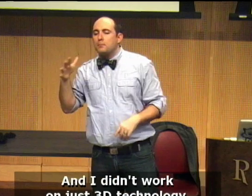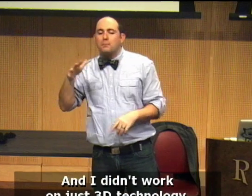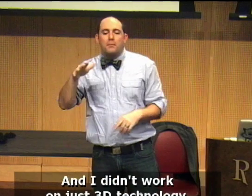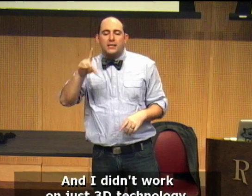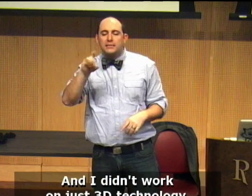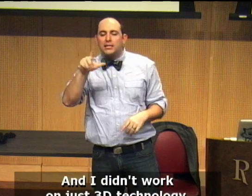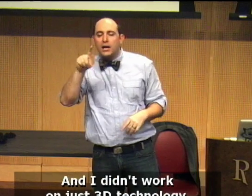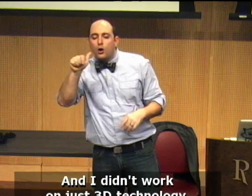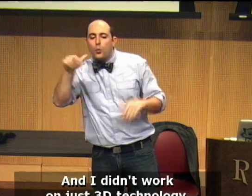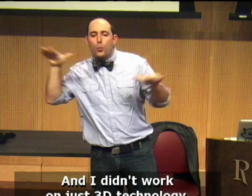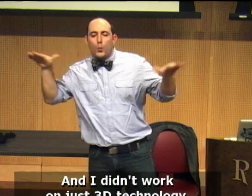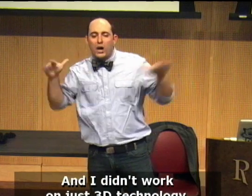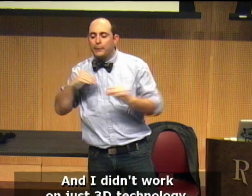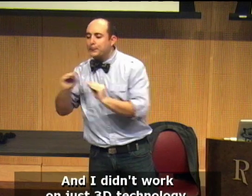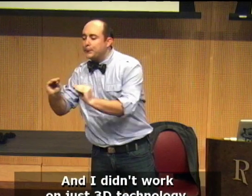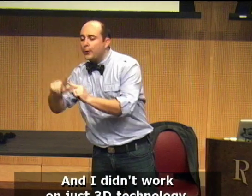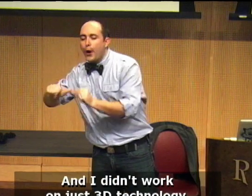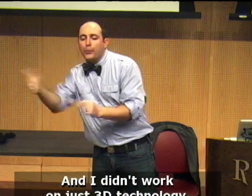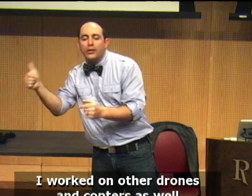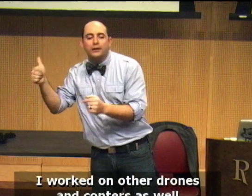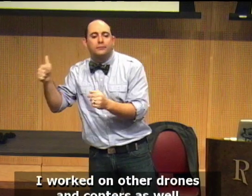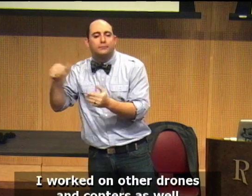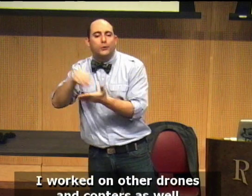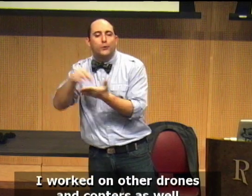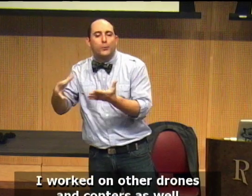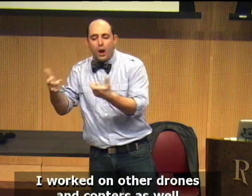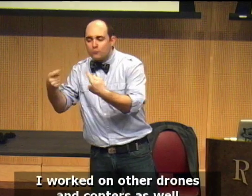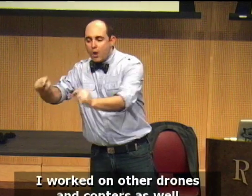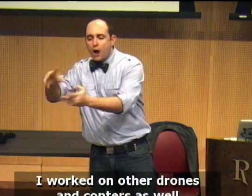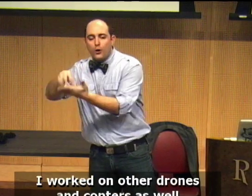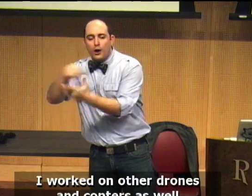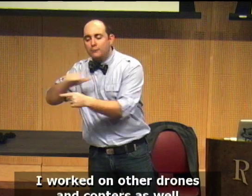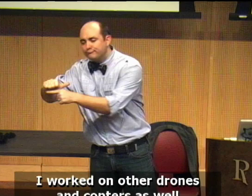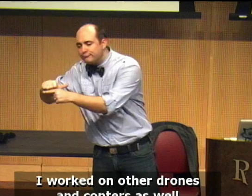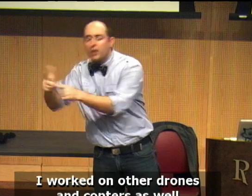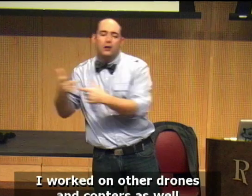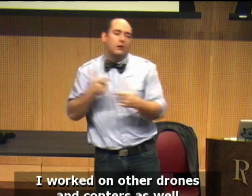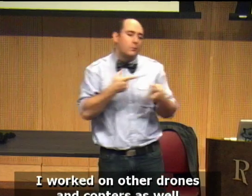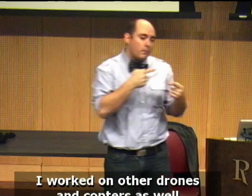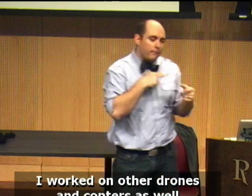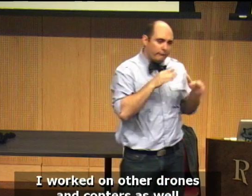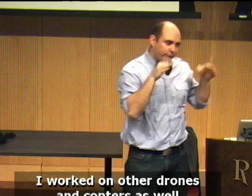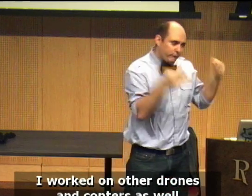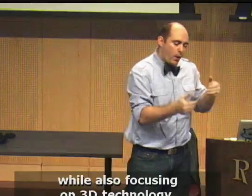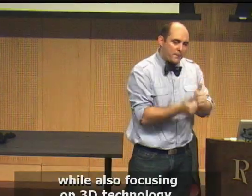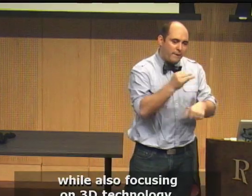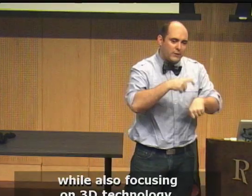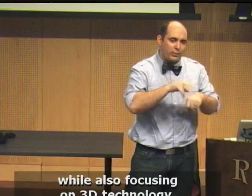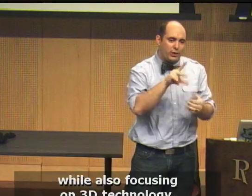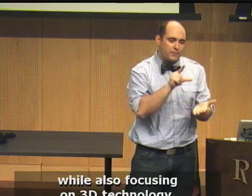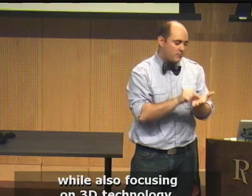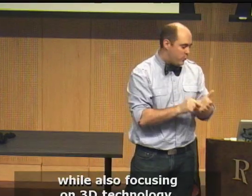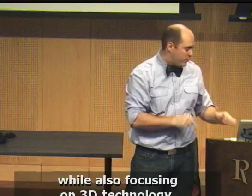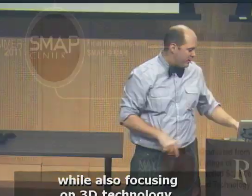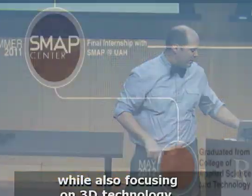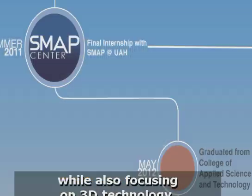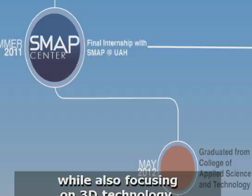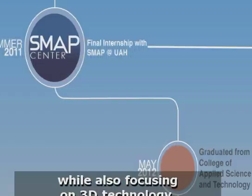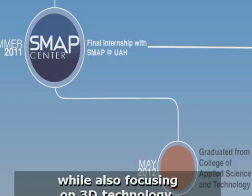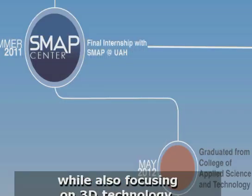I didn't work on just 3D technology. I worked on other drones and copters as well, while also focusing on